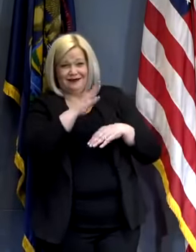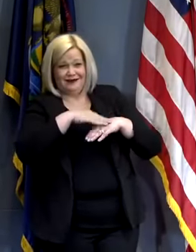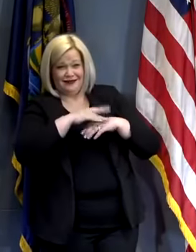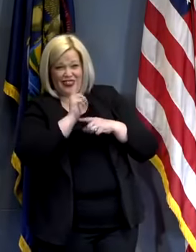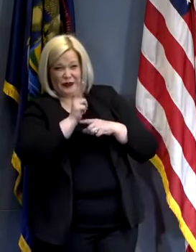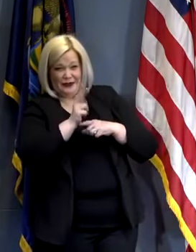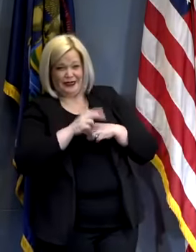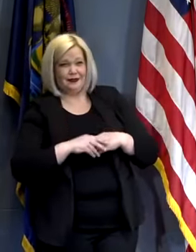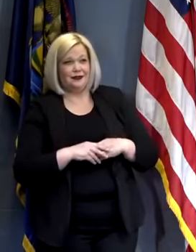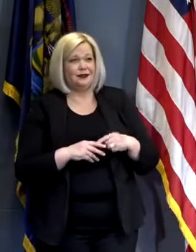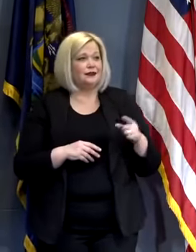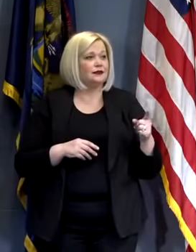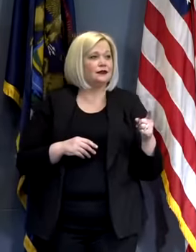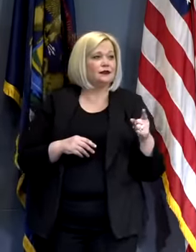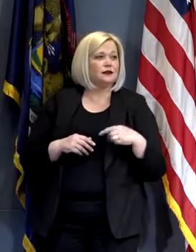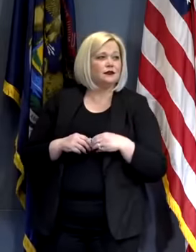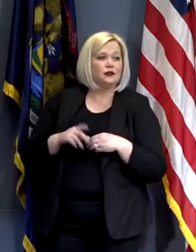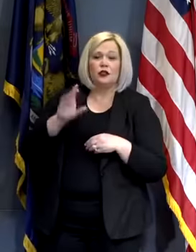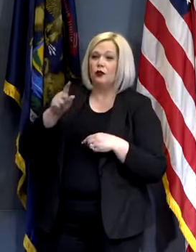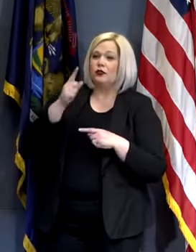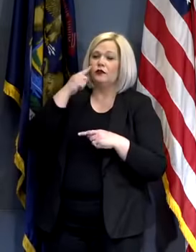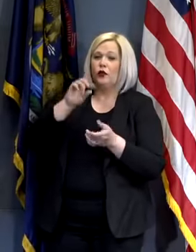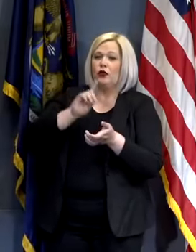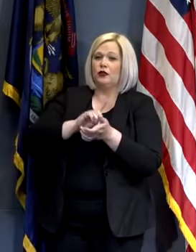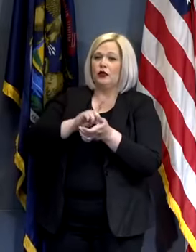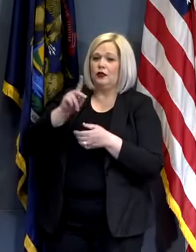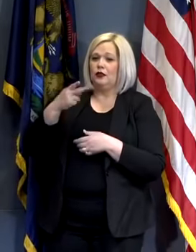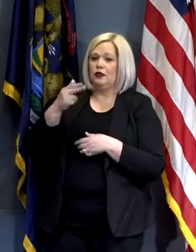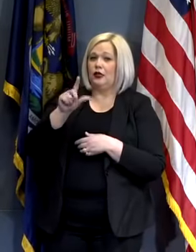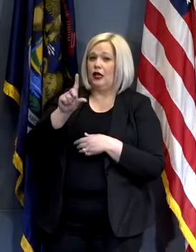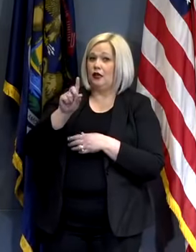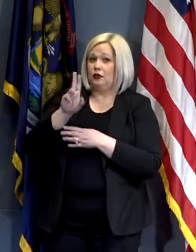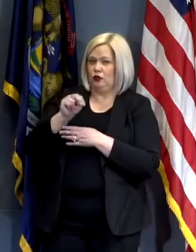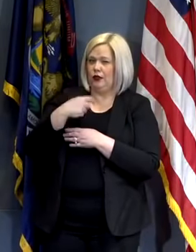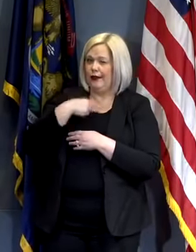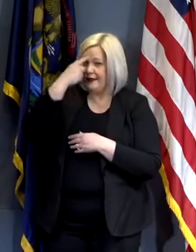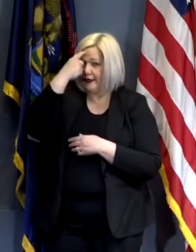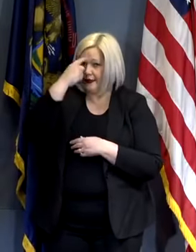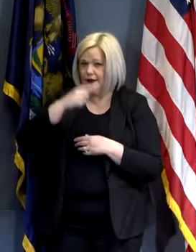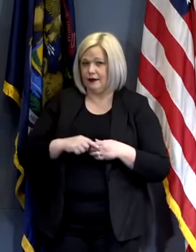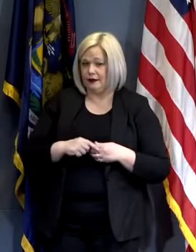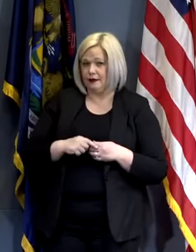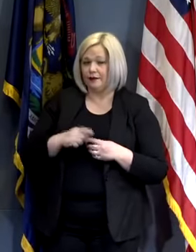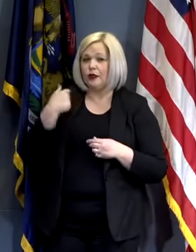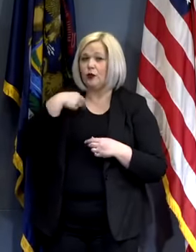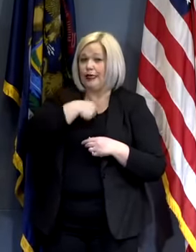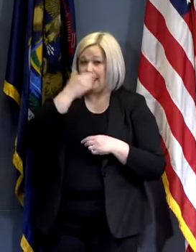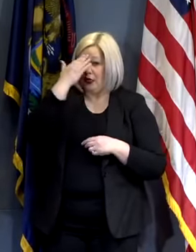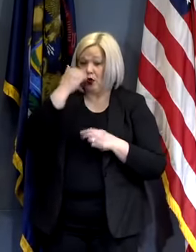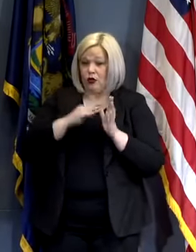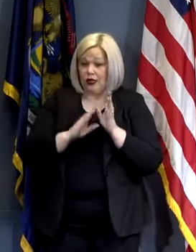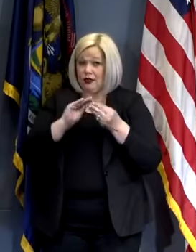3 minutes left, so The question for Dr. Khaldun, at least I think. We know that the curve is